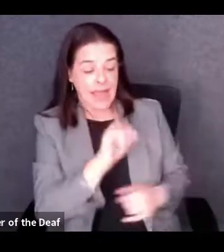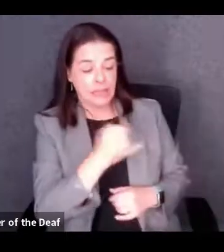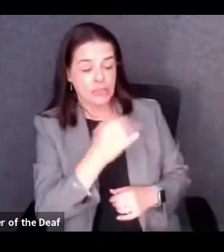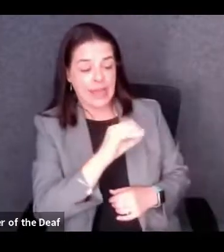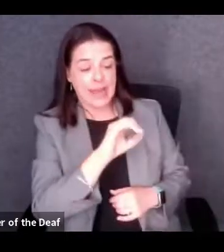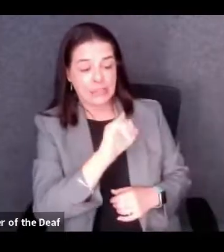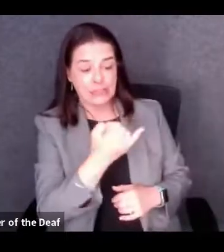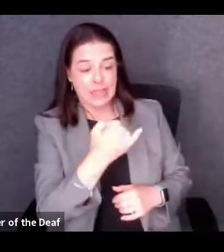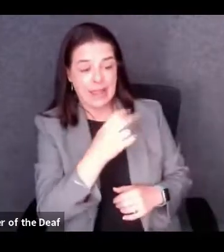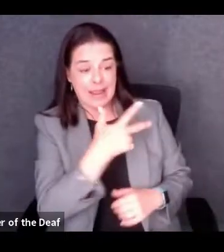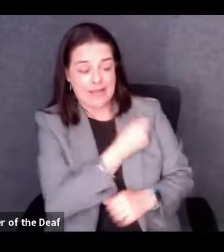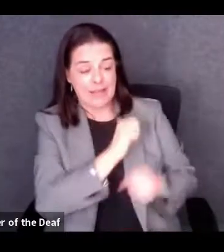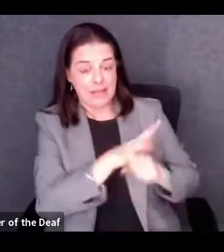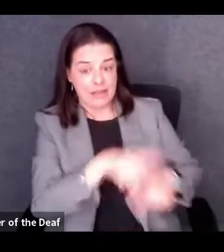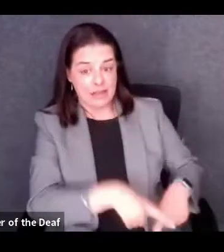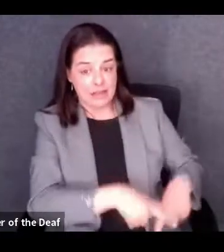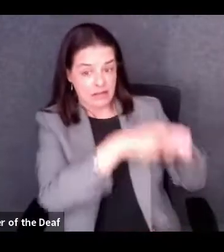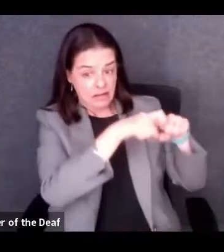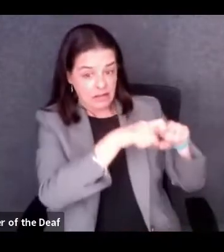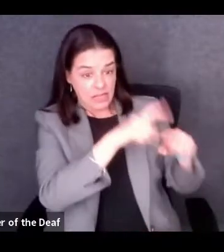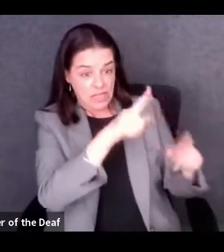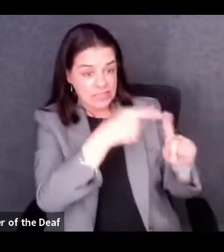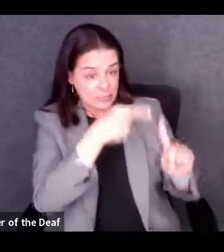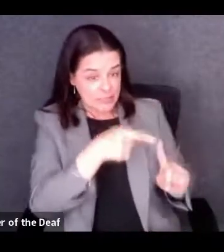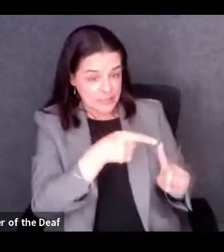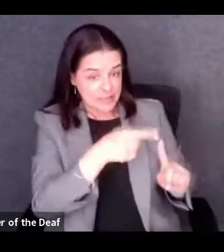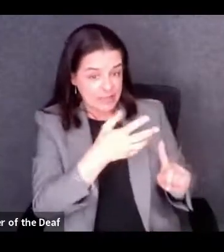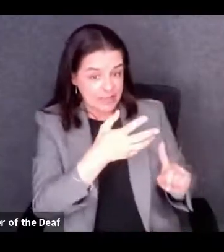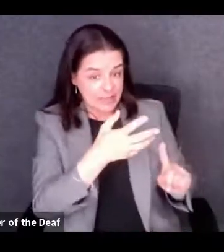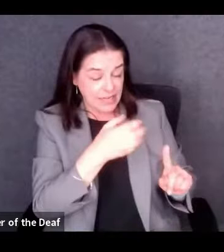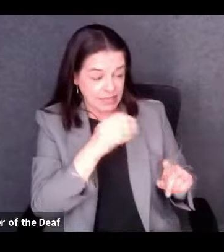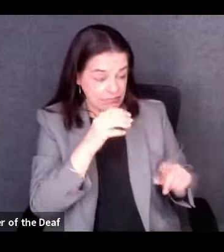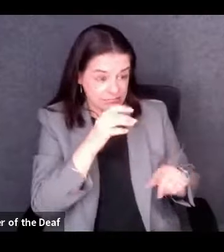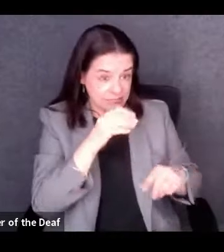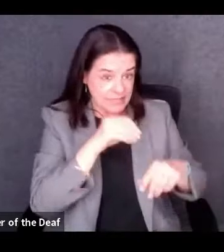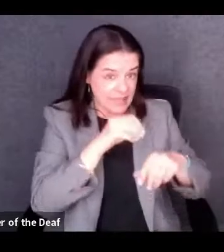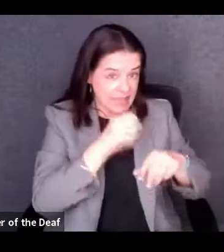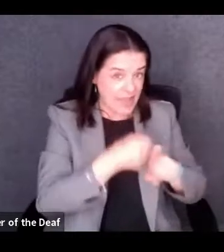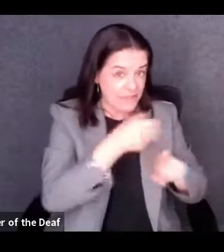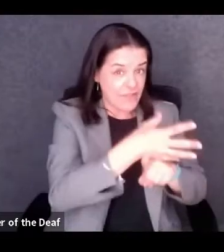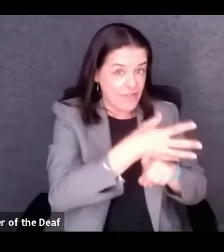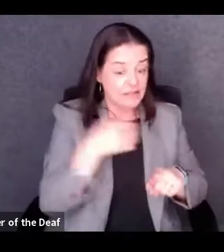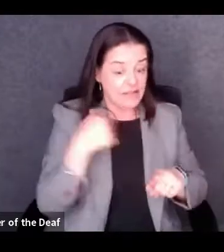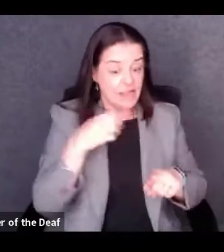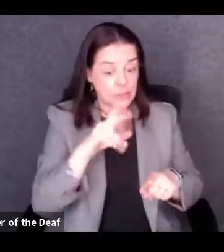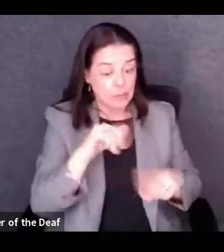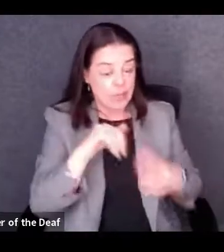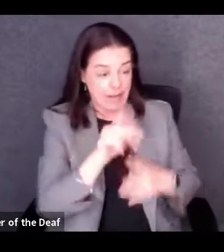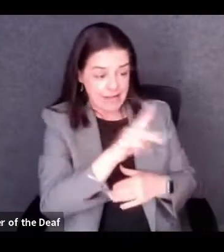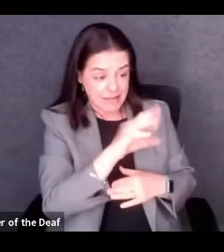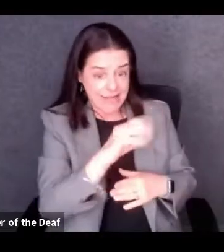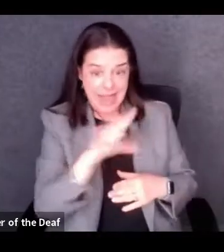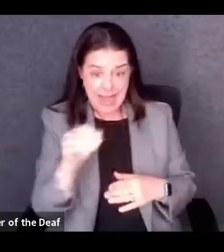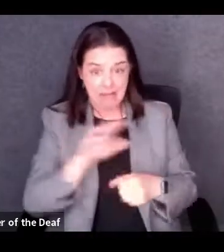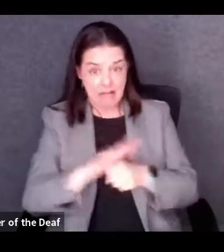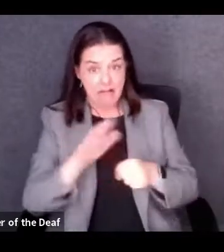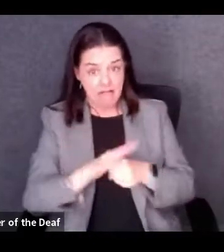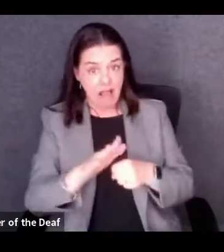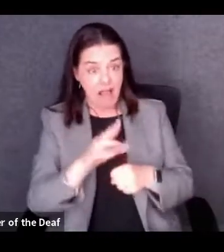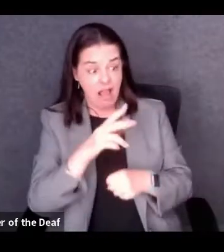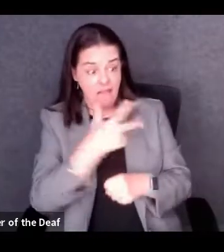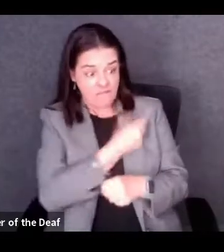vaccine have much of an impact on vaccine availability in Knox County? And are sufficient supplies available to providers?